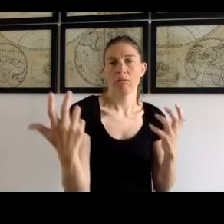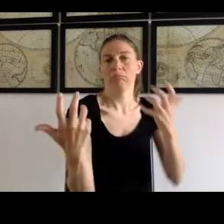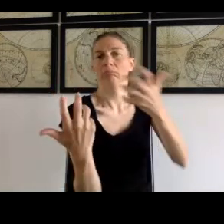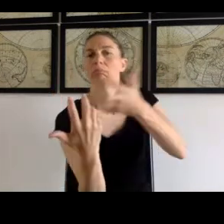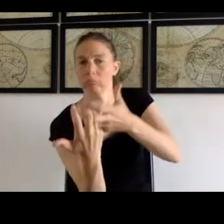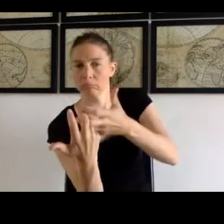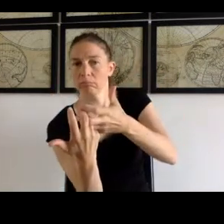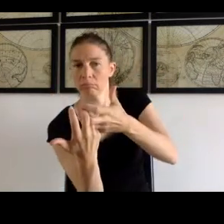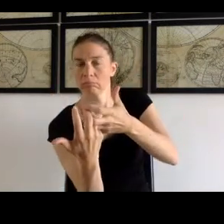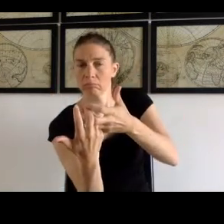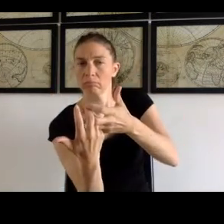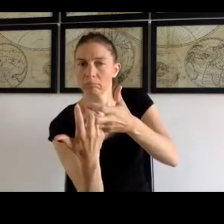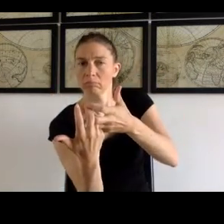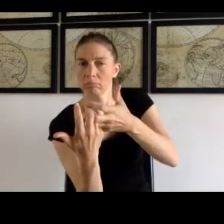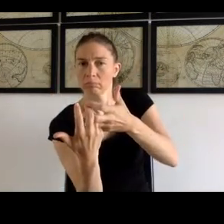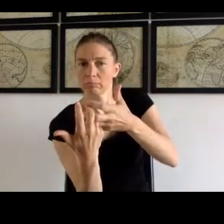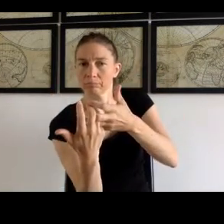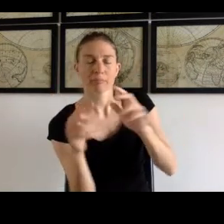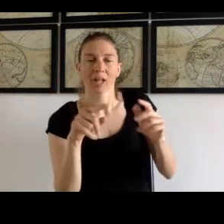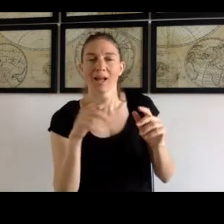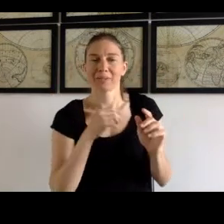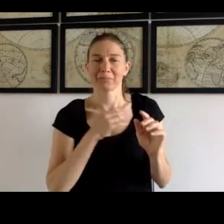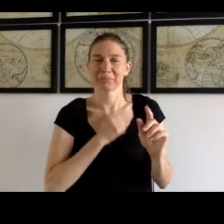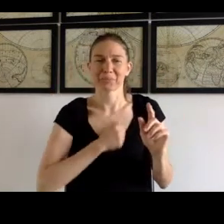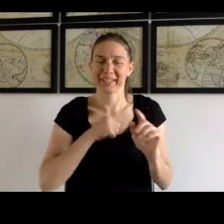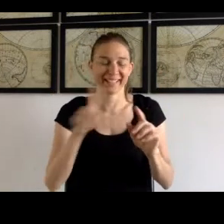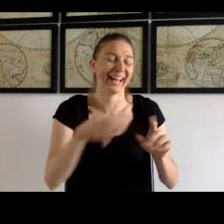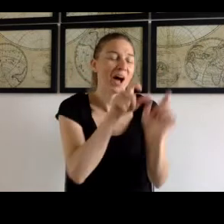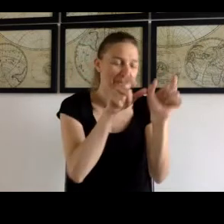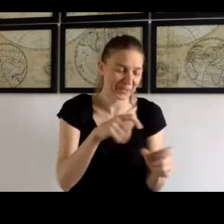action to favorize the inclusion. Next.